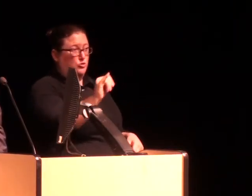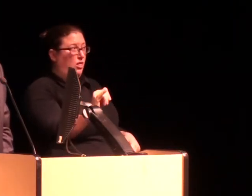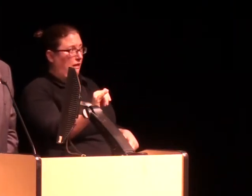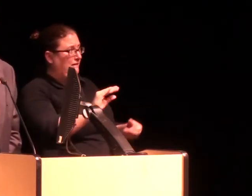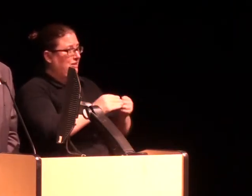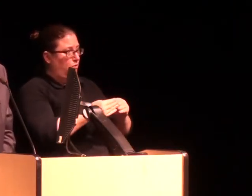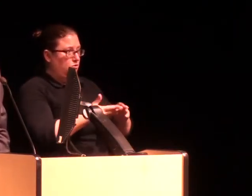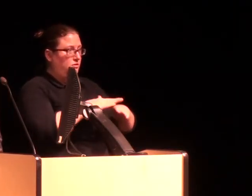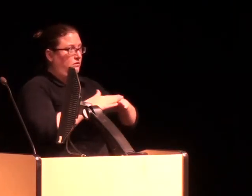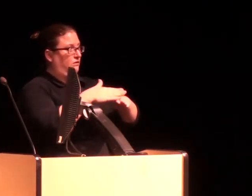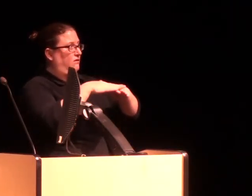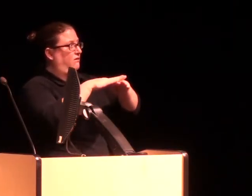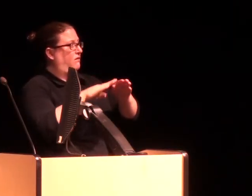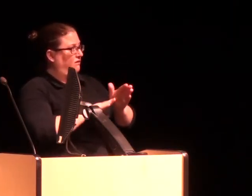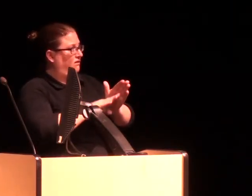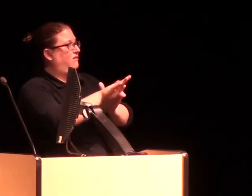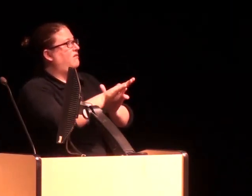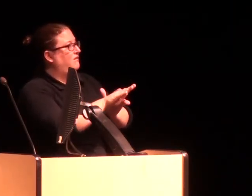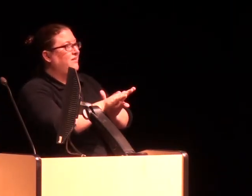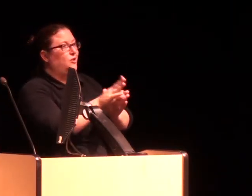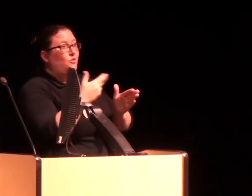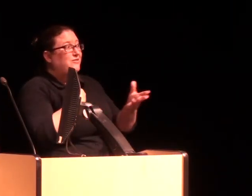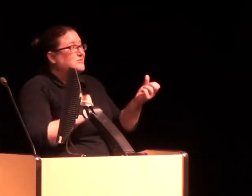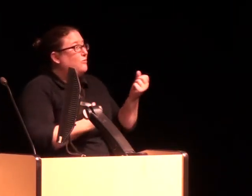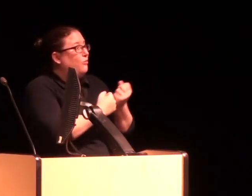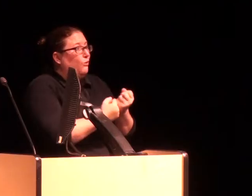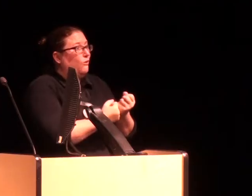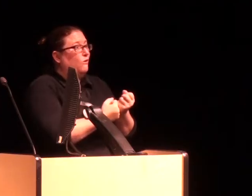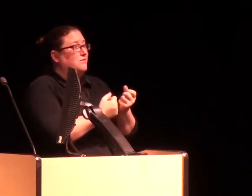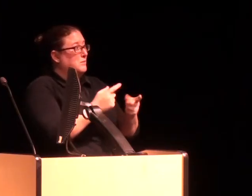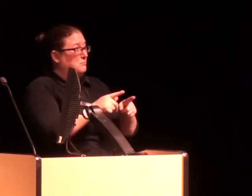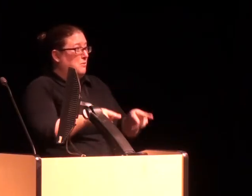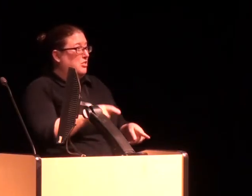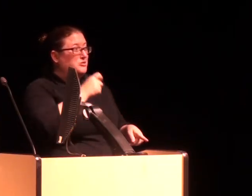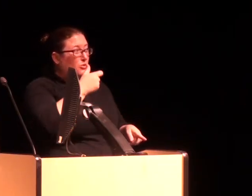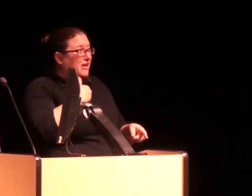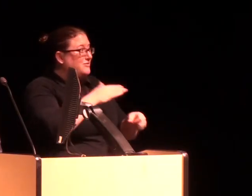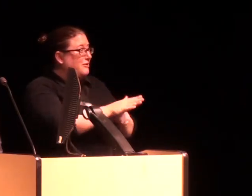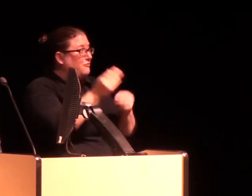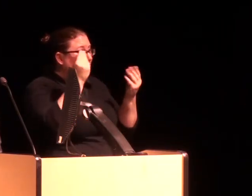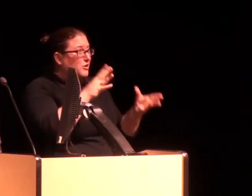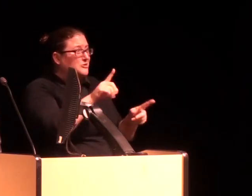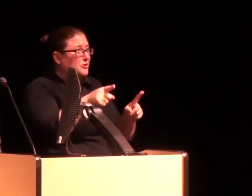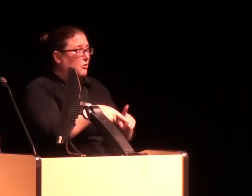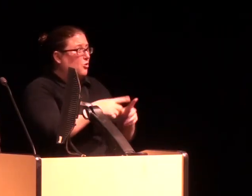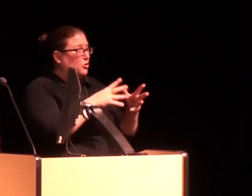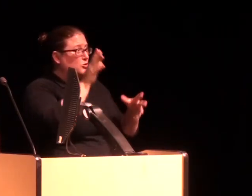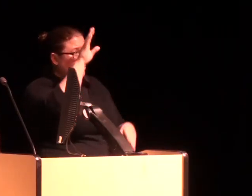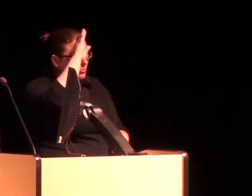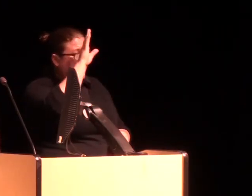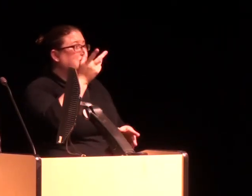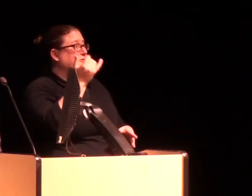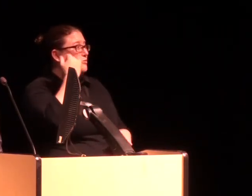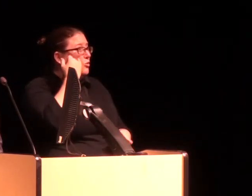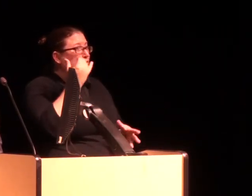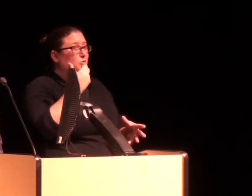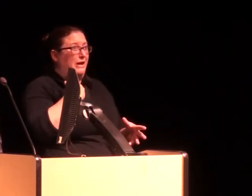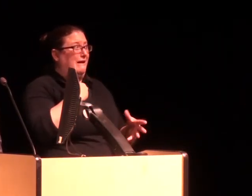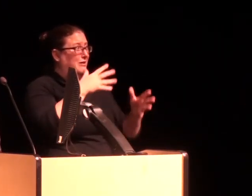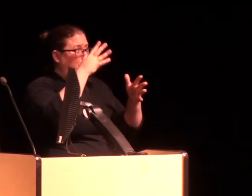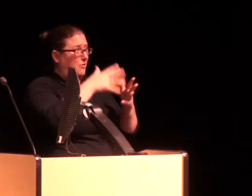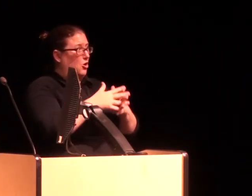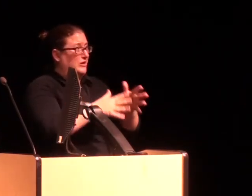support, and people don't have enough information about Cuba. Imagine if we have Americans traveling freely to Cuba and